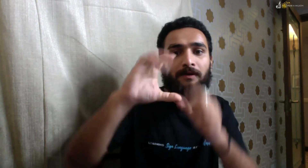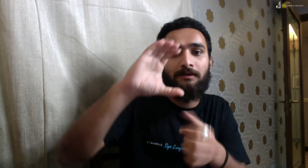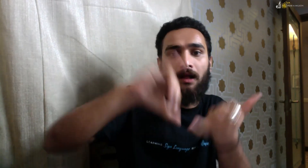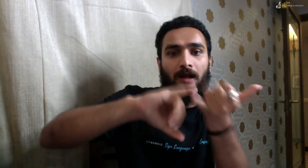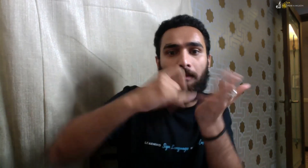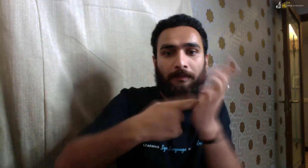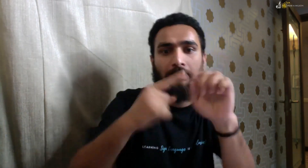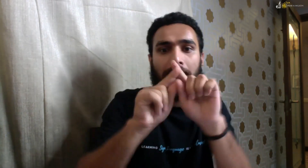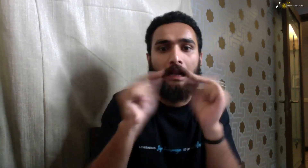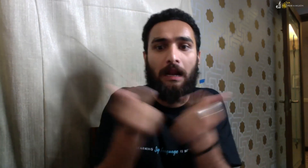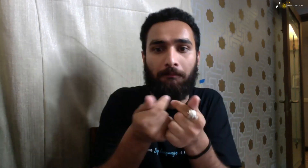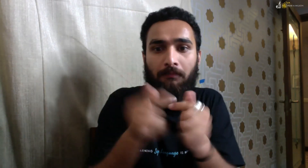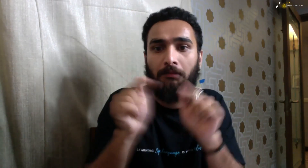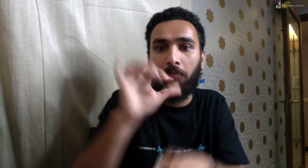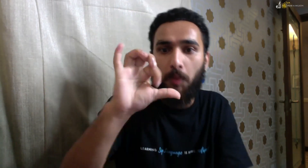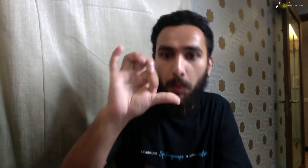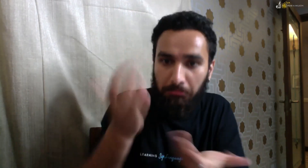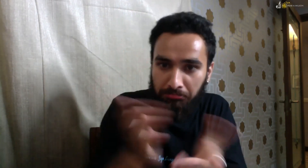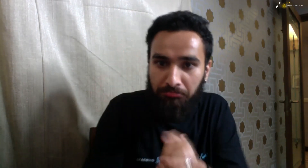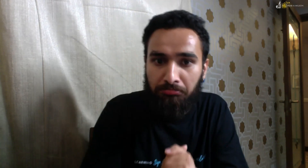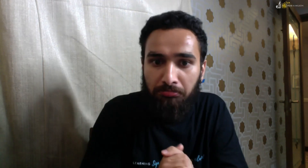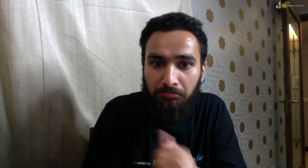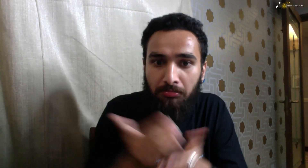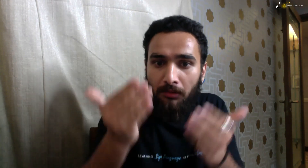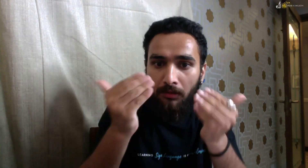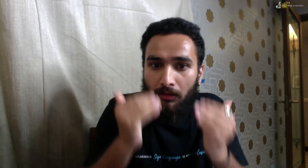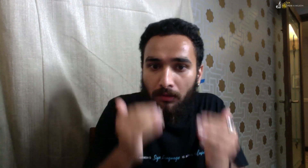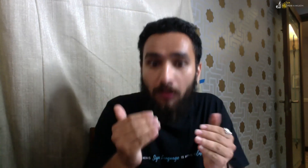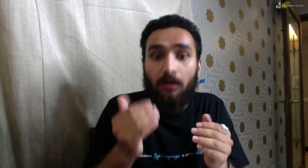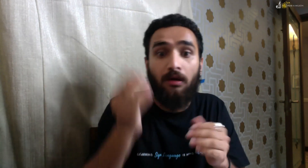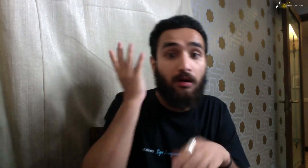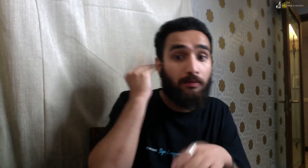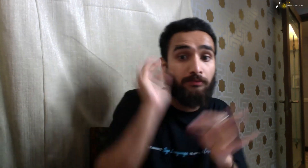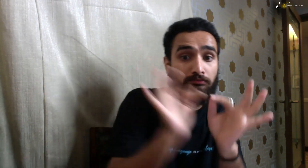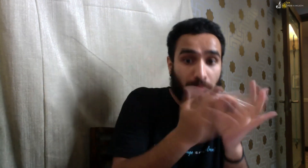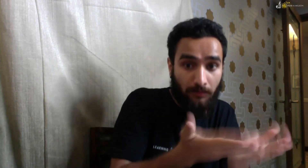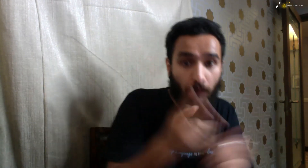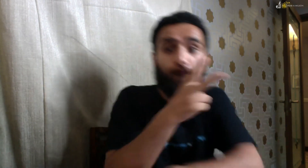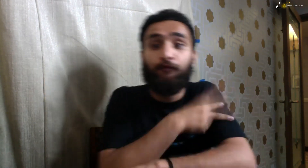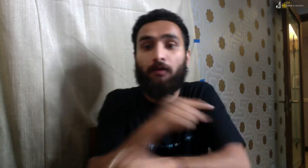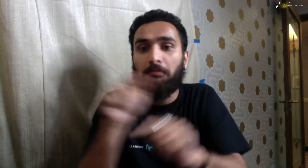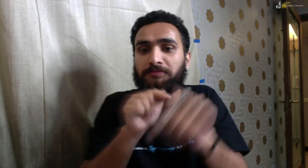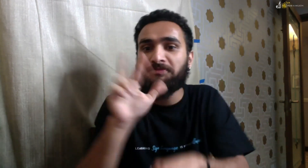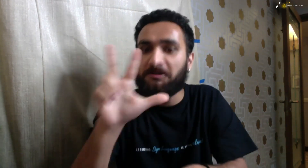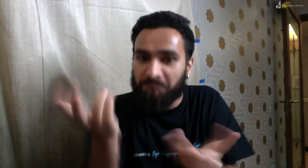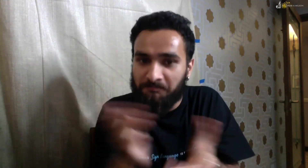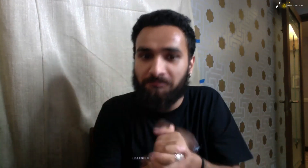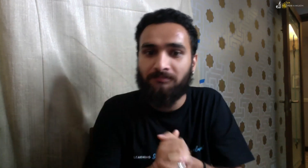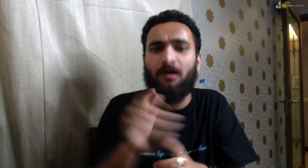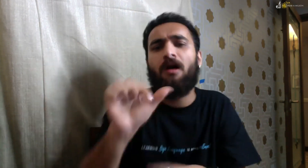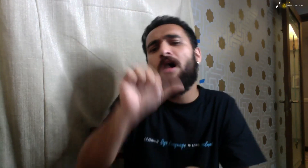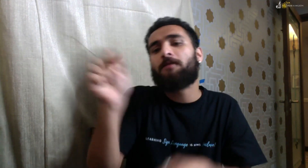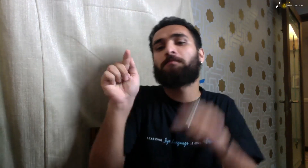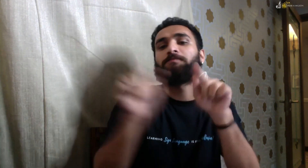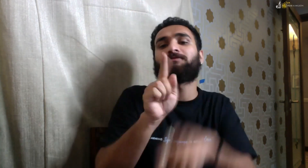3%. And CSR team is 0.9. And hearing interpreters /